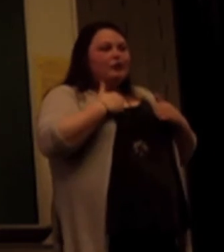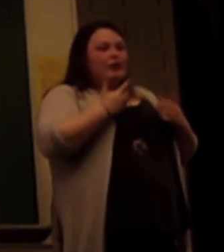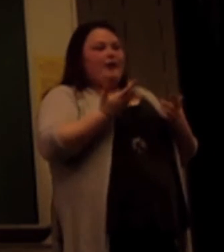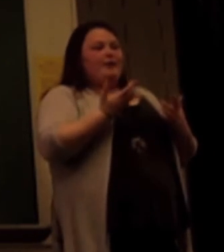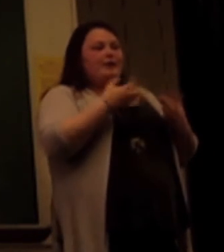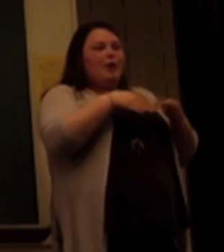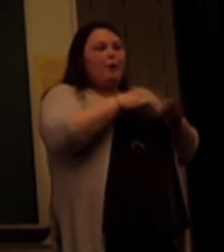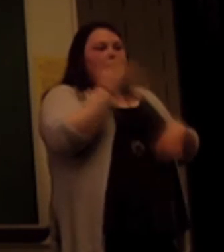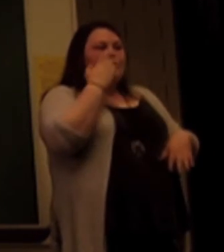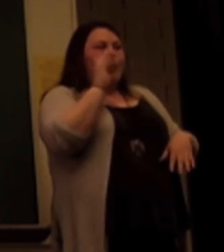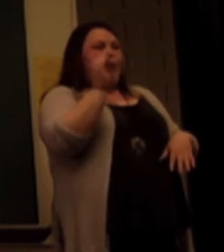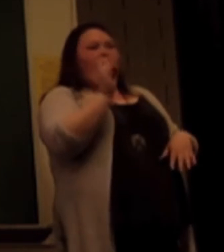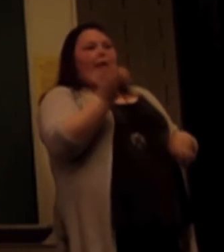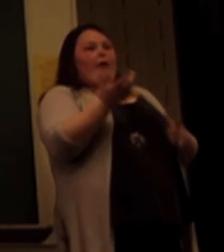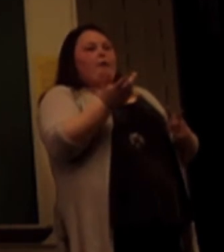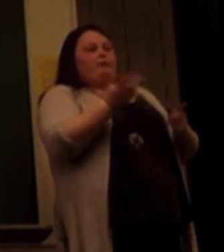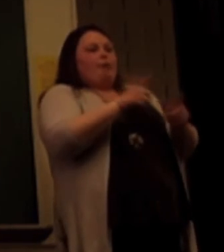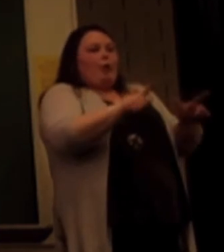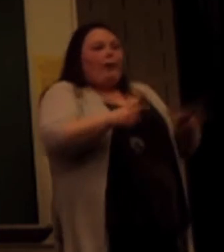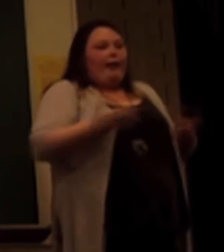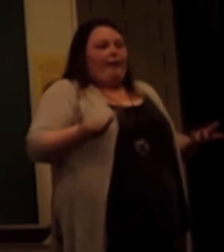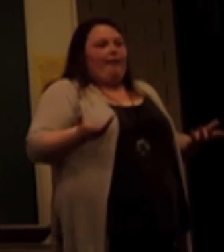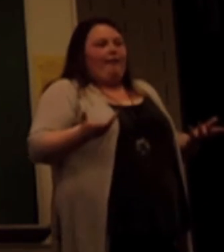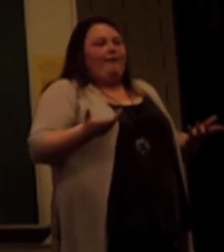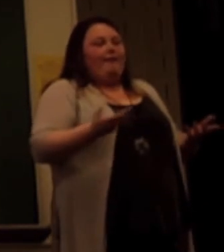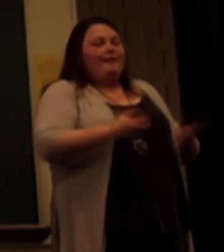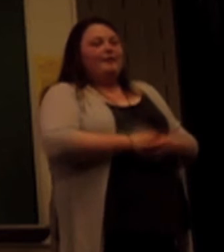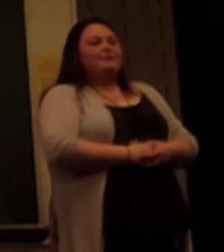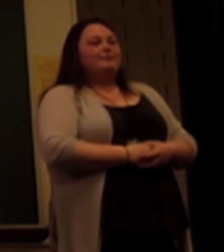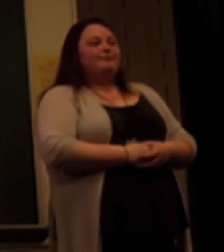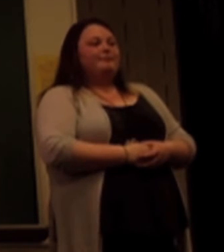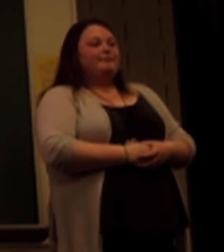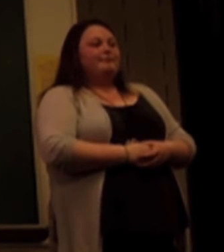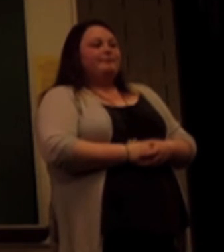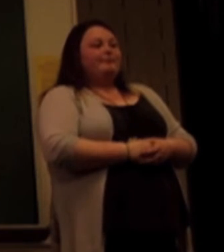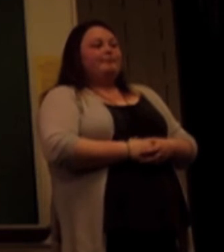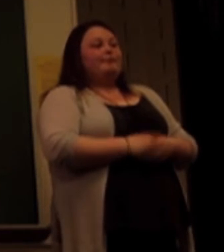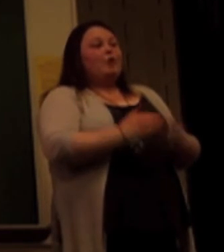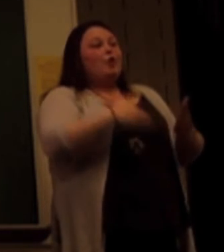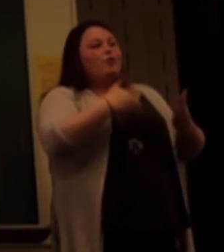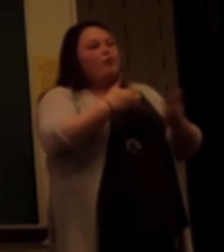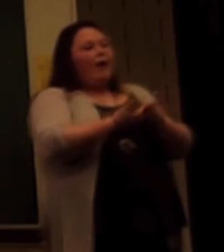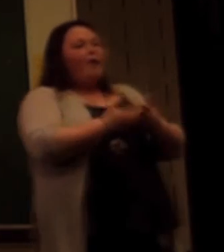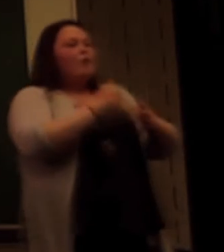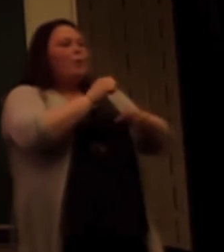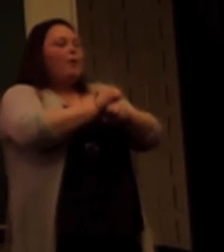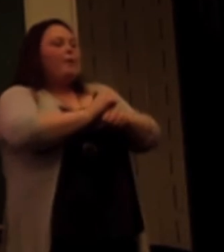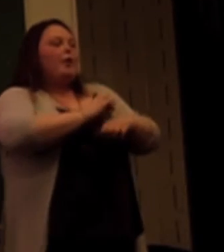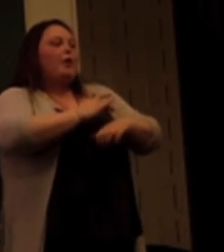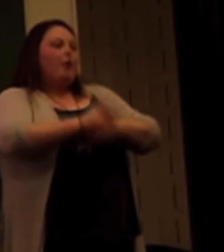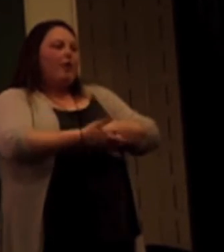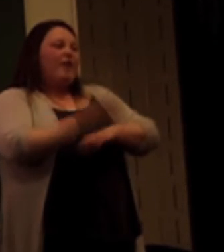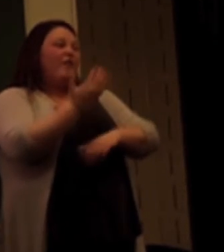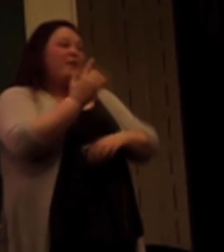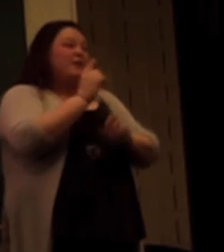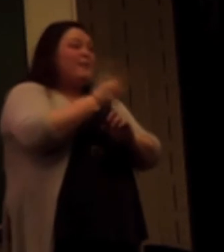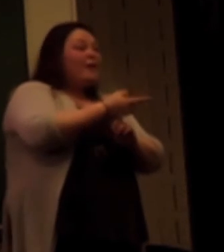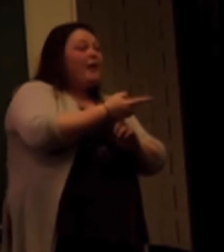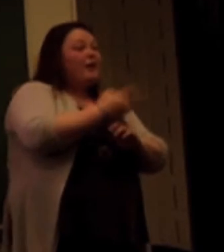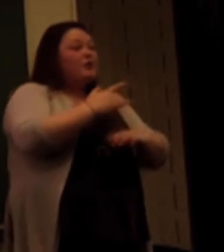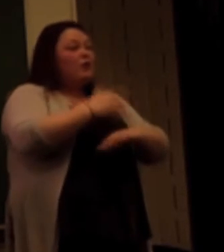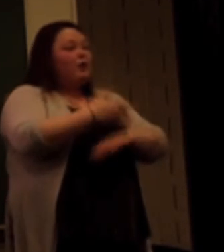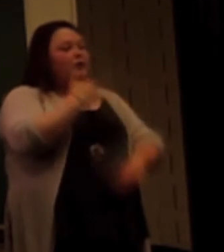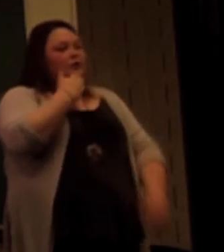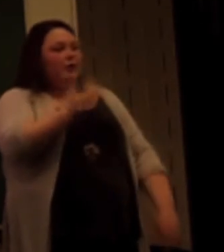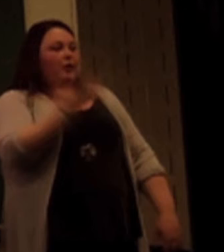like being like, where is this place? And then randomly guessing. Always arrive at least 15 minutes early because you could be like me and looking for another 20